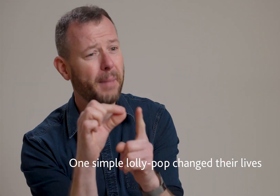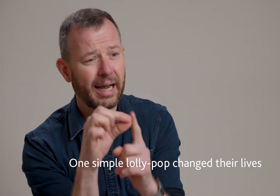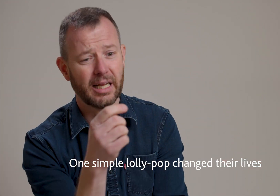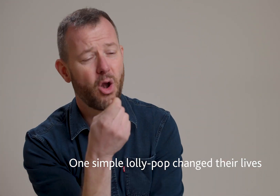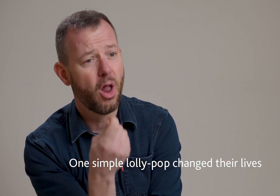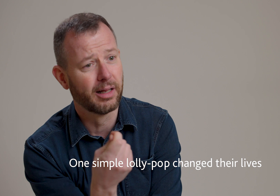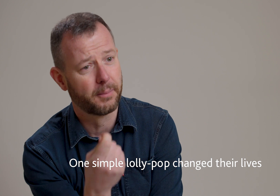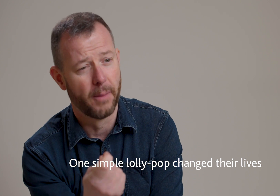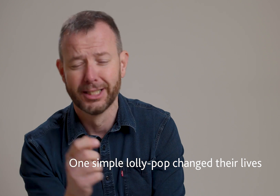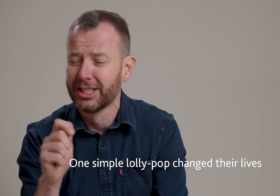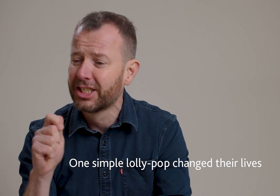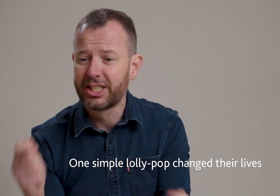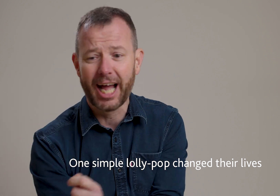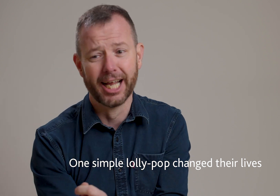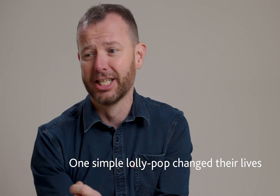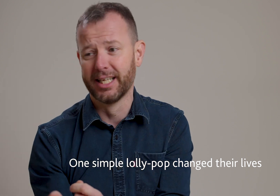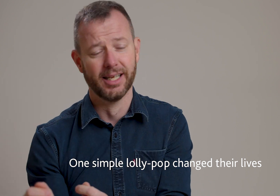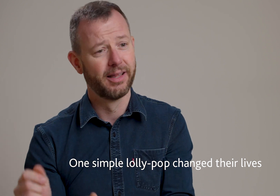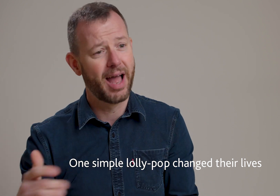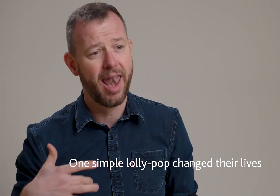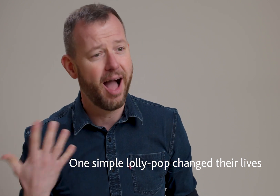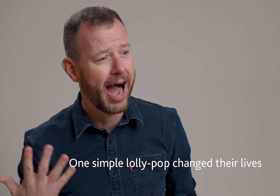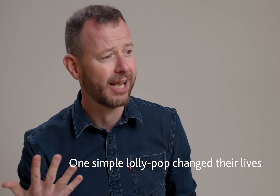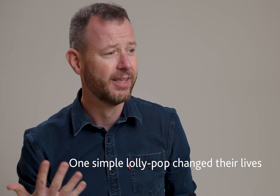penny lollipop stayed the lie.